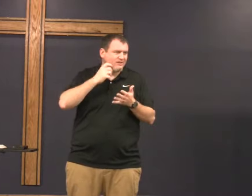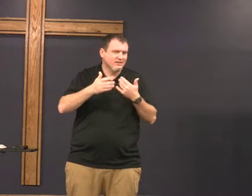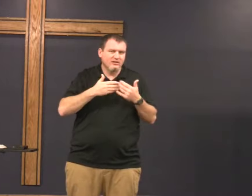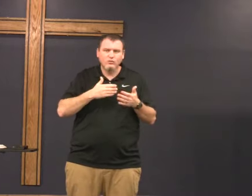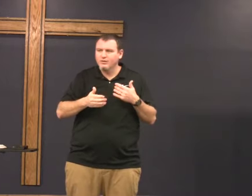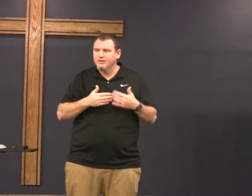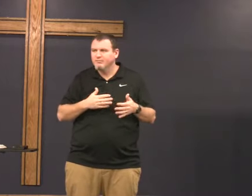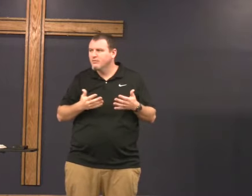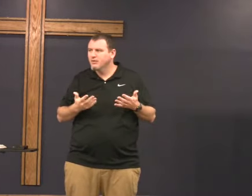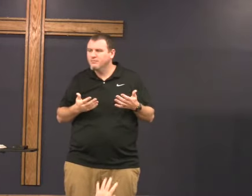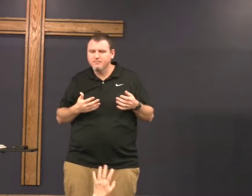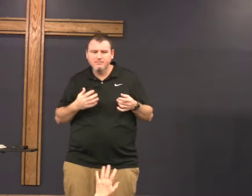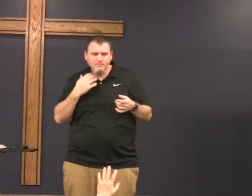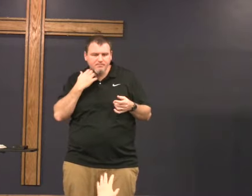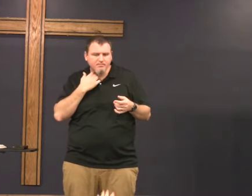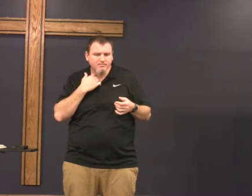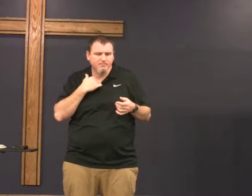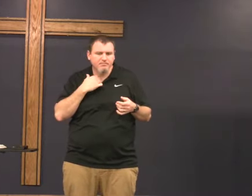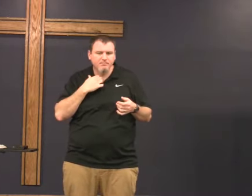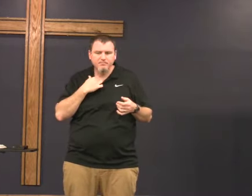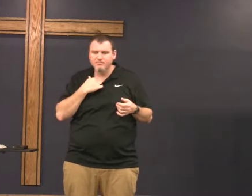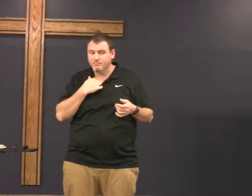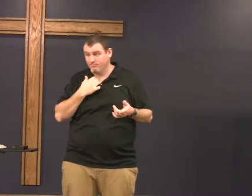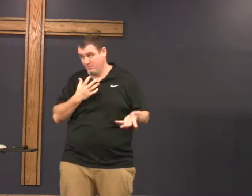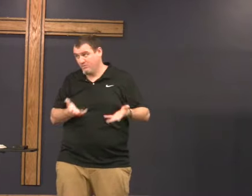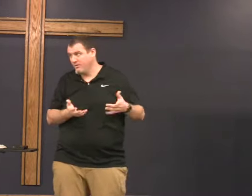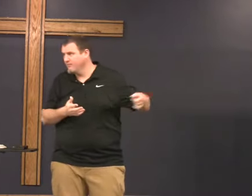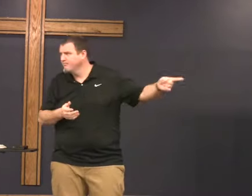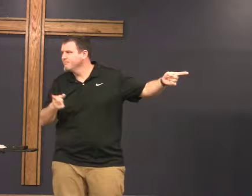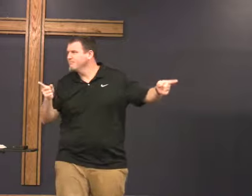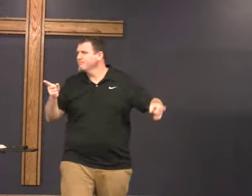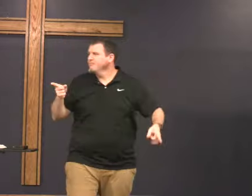You know, he's already dark skinned in the Middle Eastern.